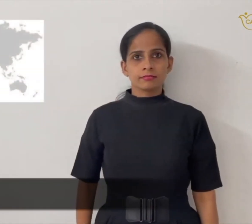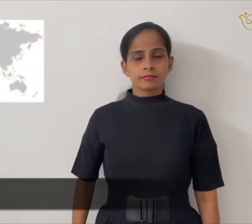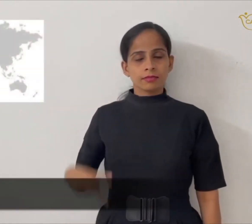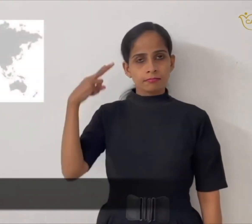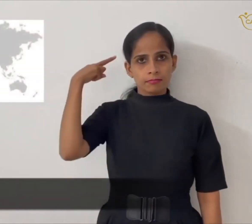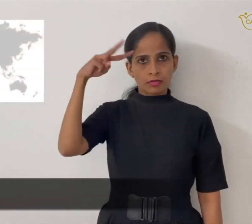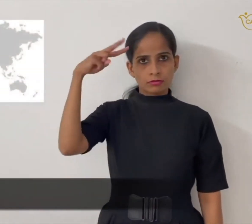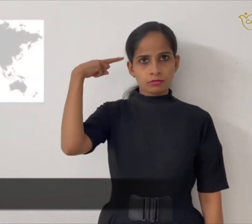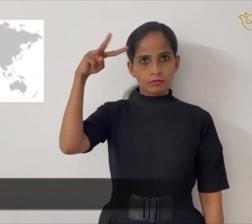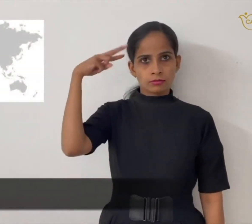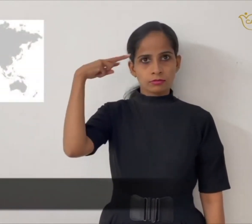Mexico,